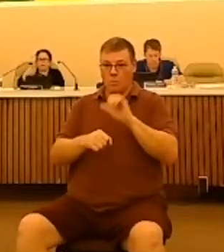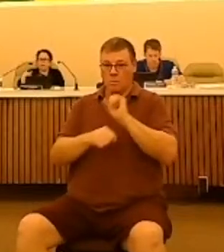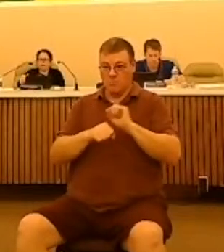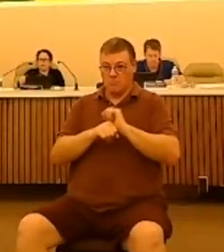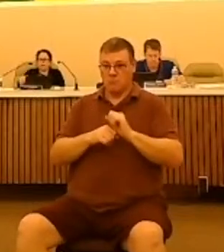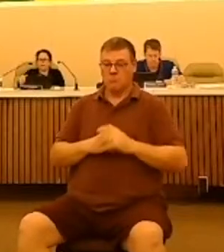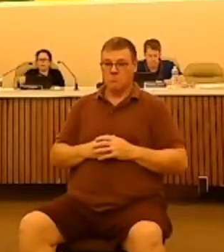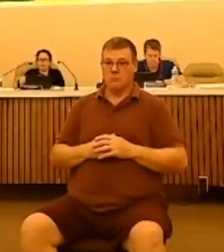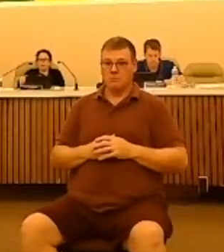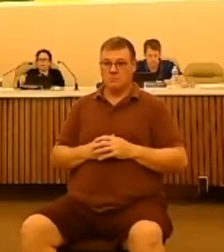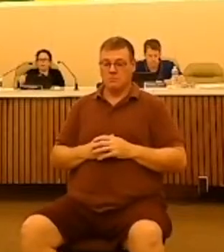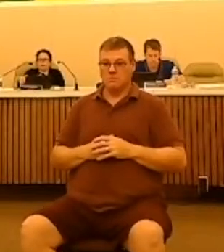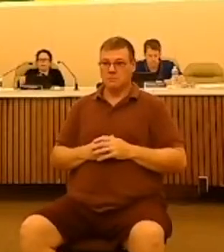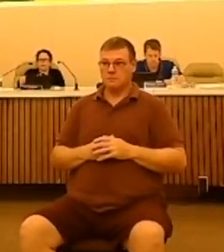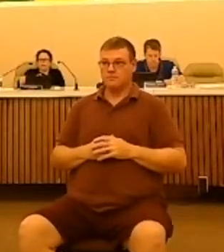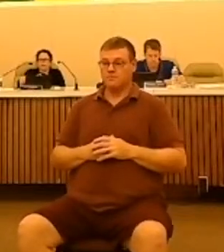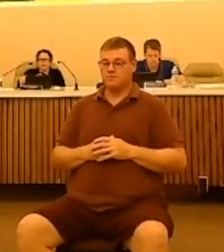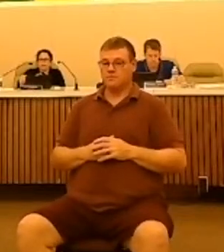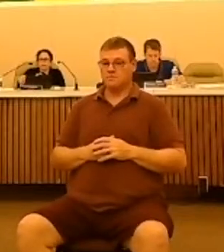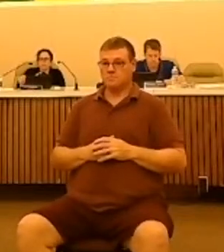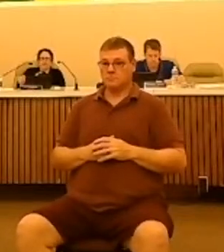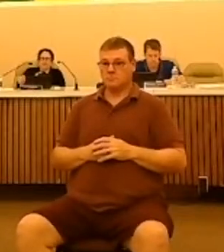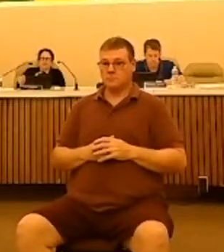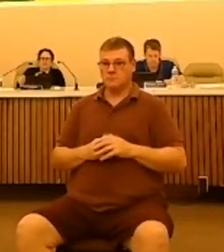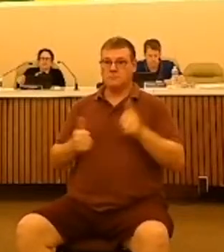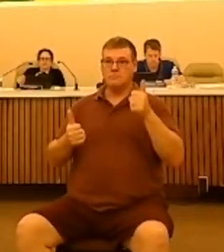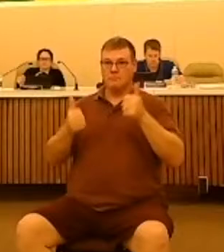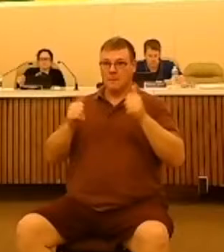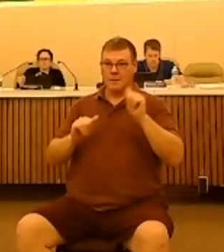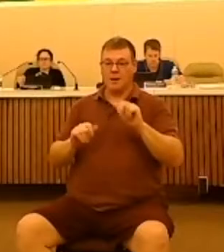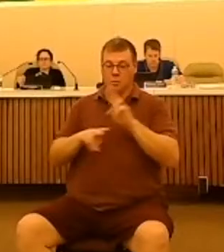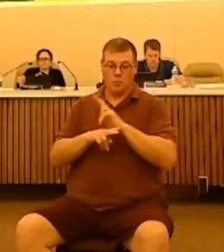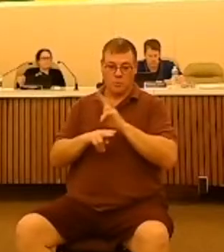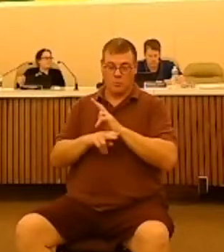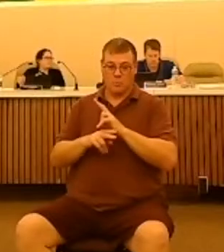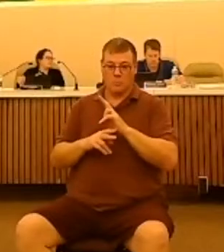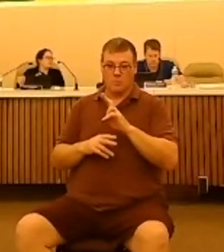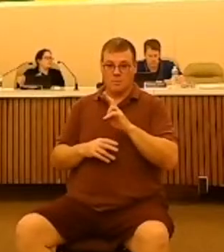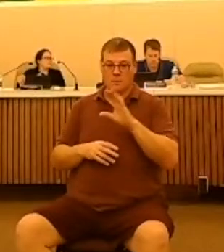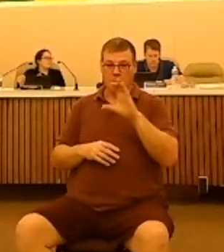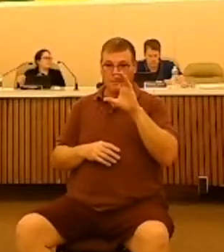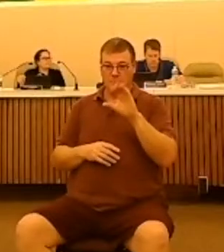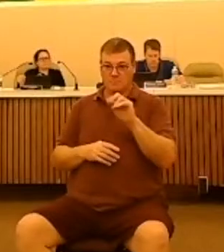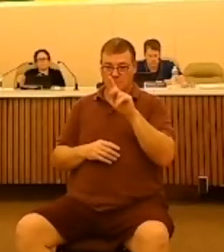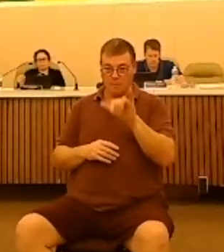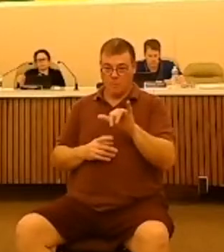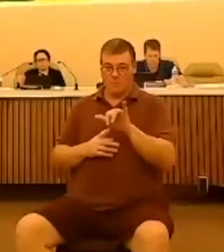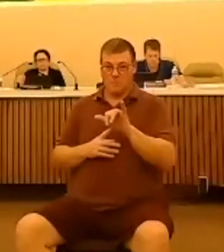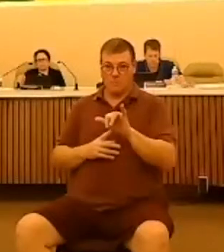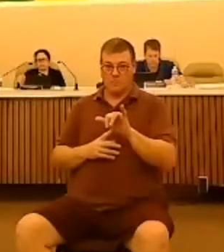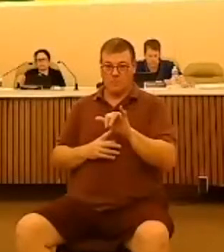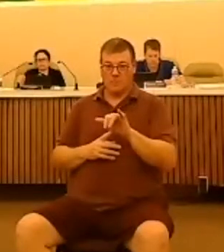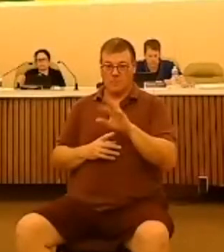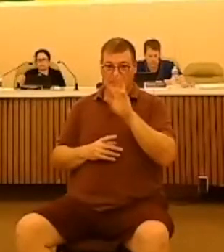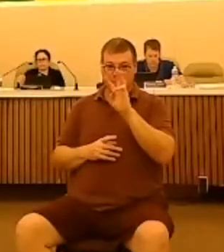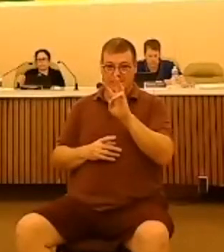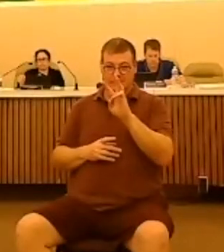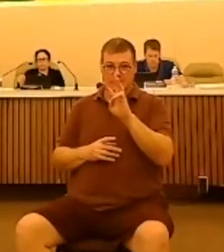Okay. Which, I mean, we could probably use what the county, what is it, the six